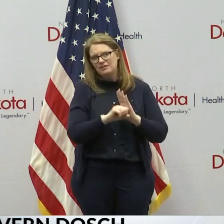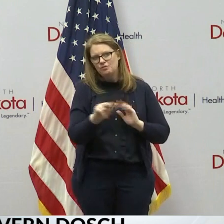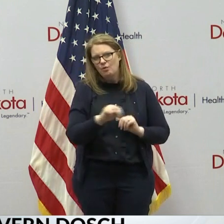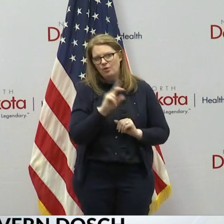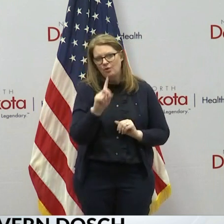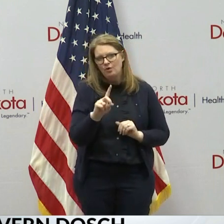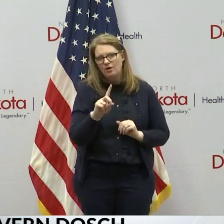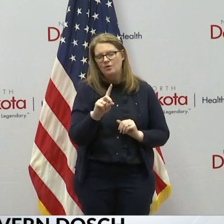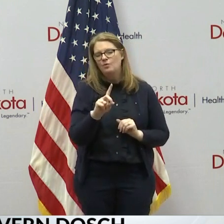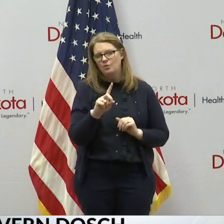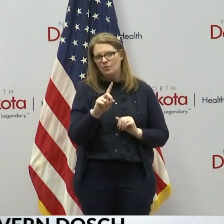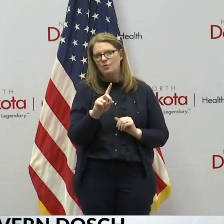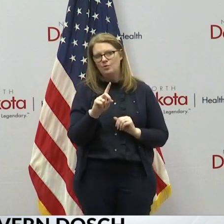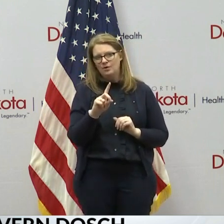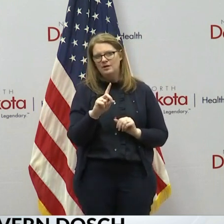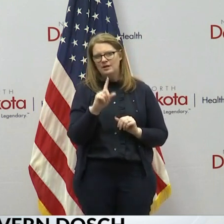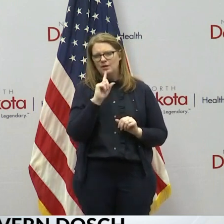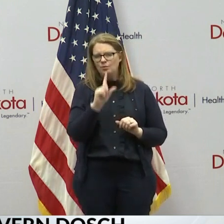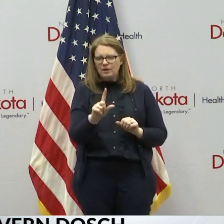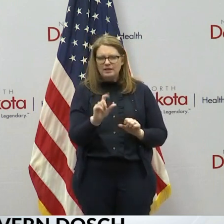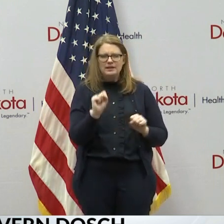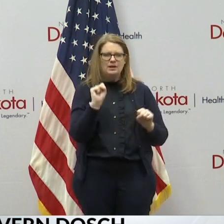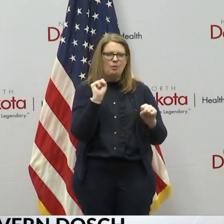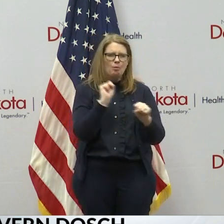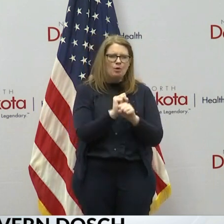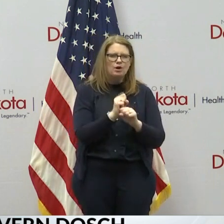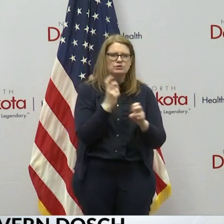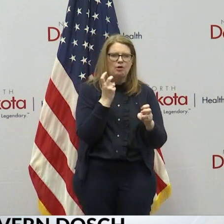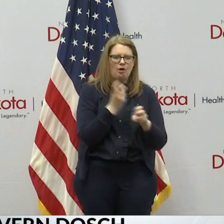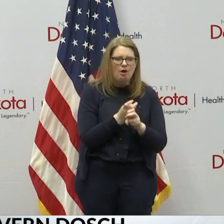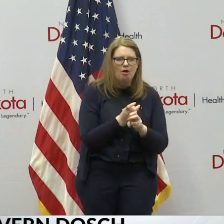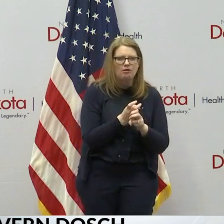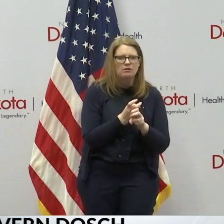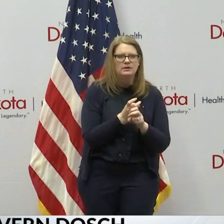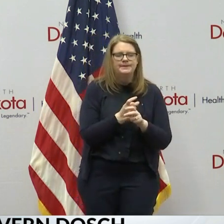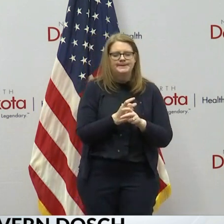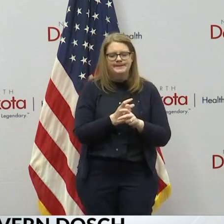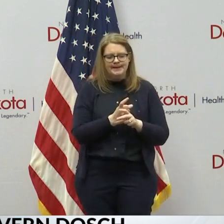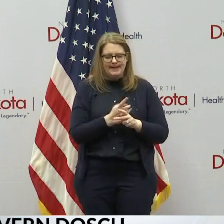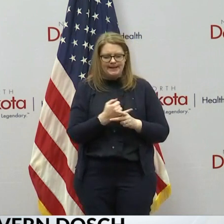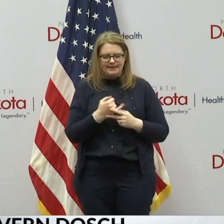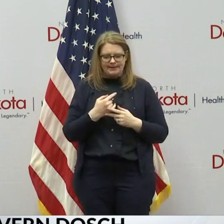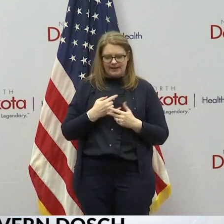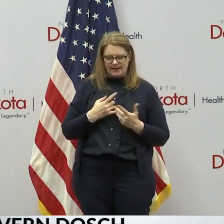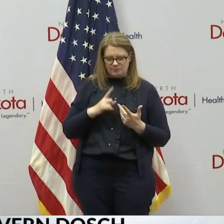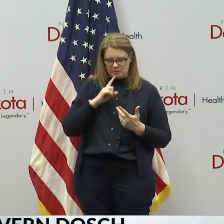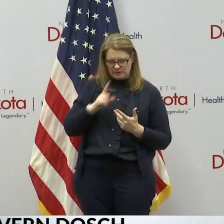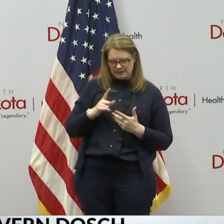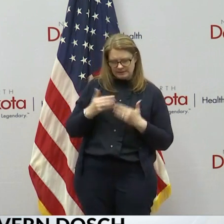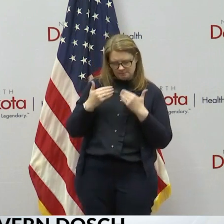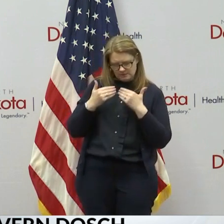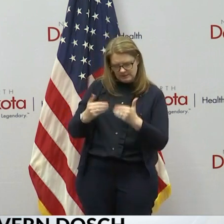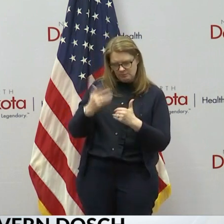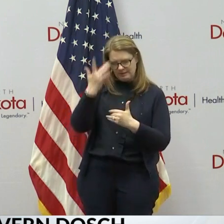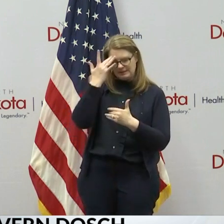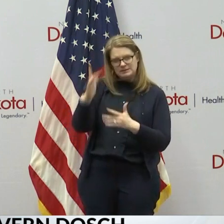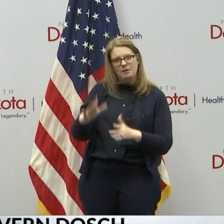very diligently to proceed with a smart restart,